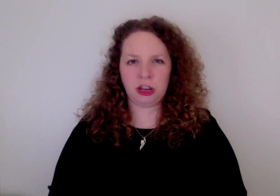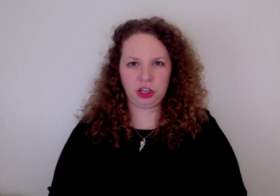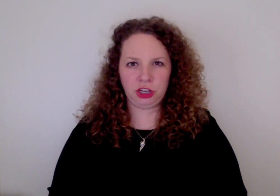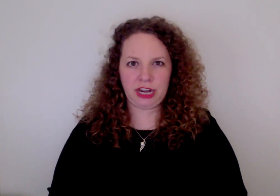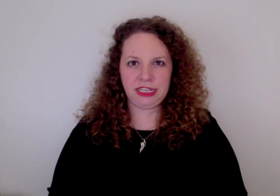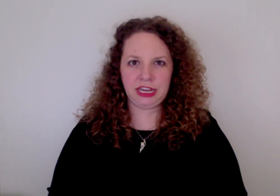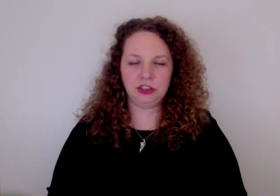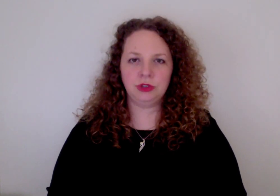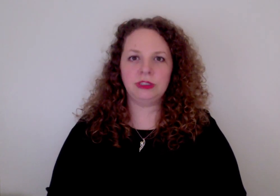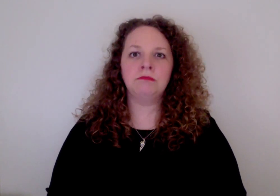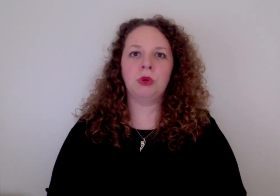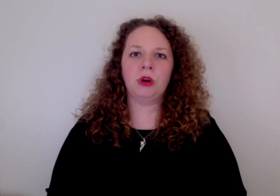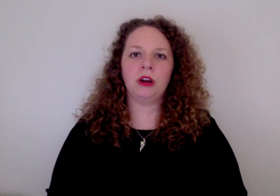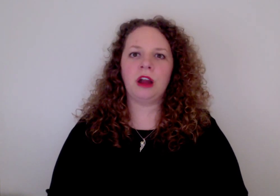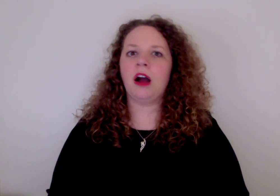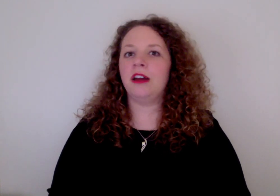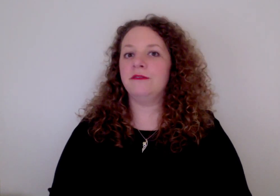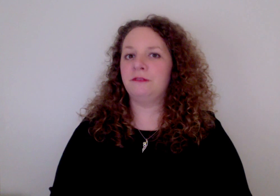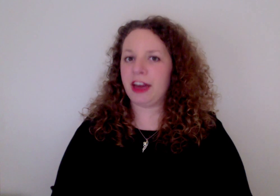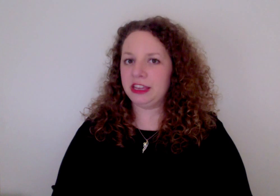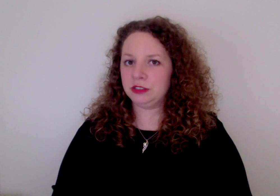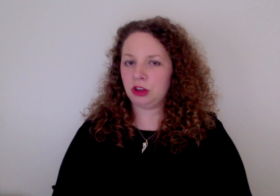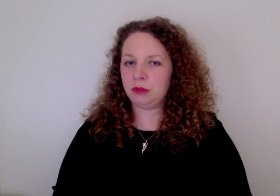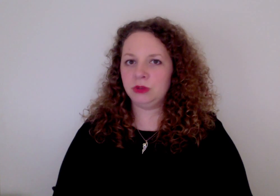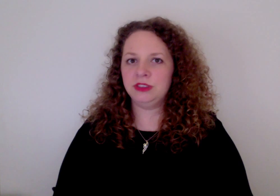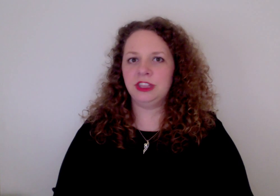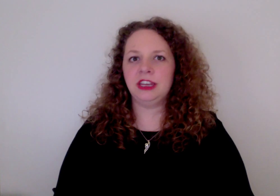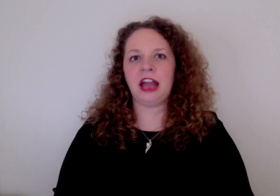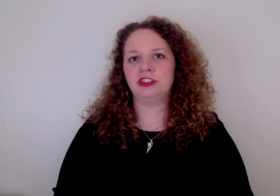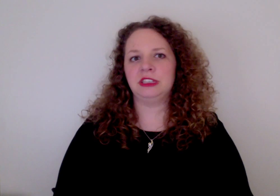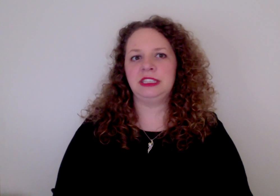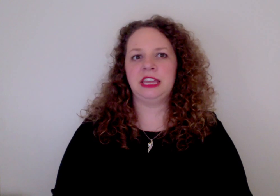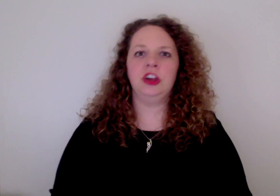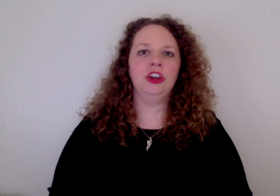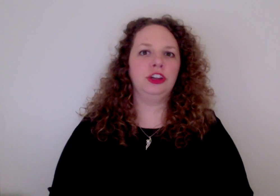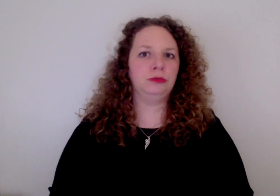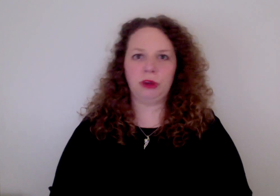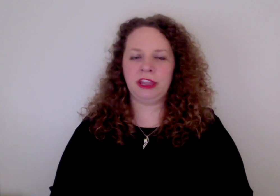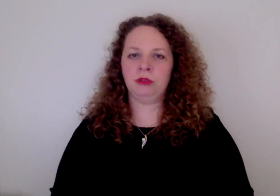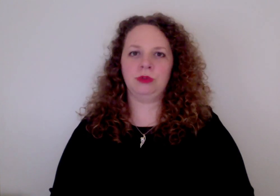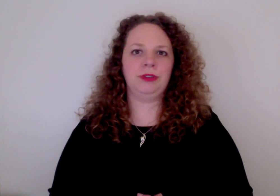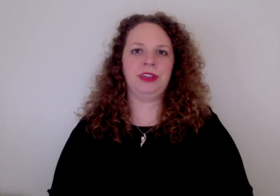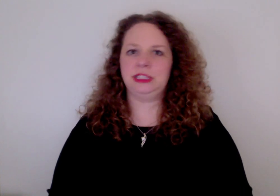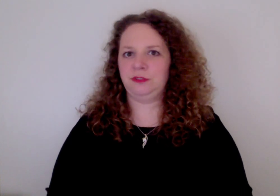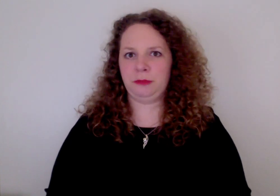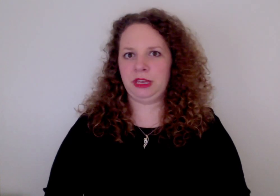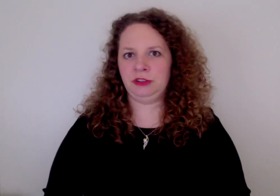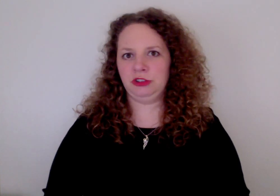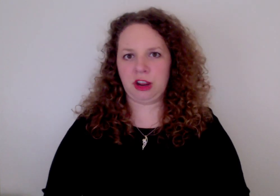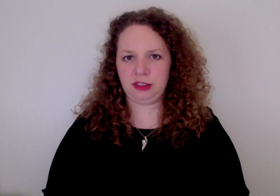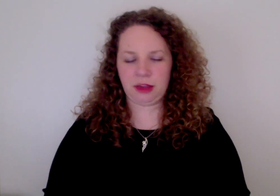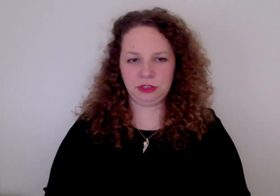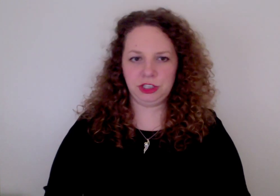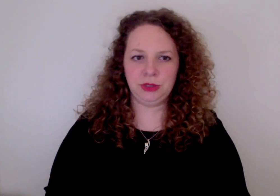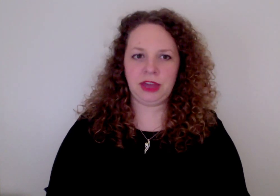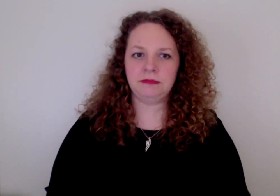good idea. So it's more advice almost than actually saying you're breaking a rule, that's forbidden, you're not allowed to do that. Okay,